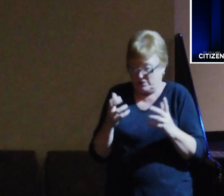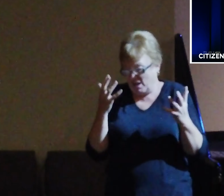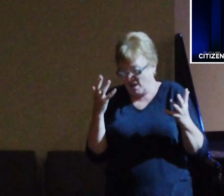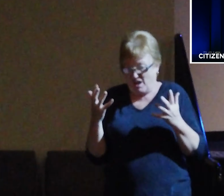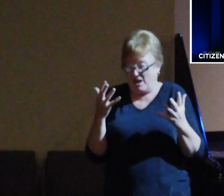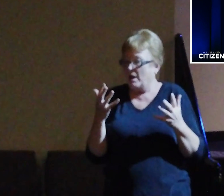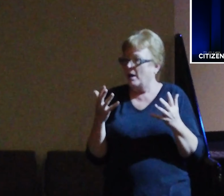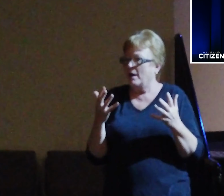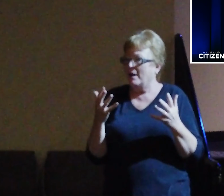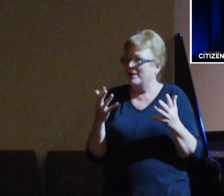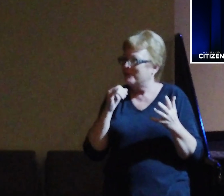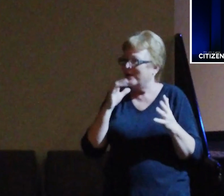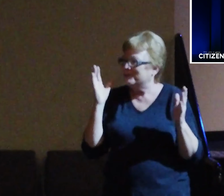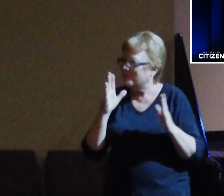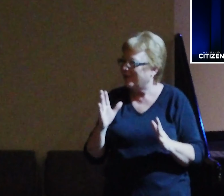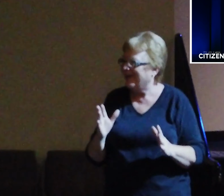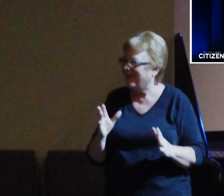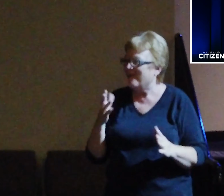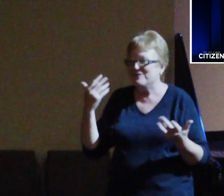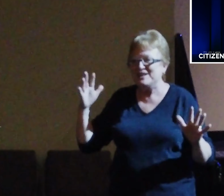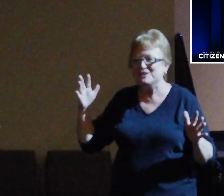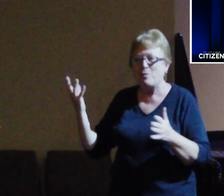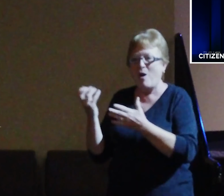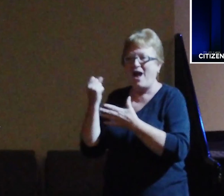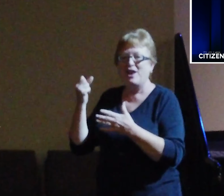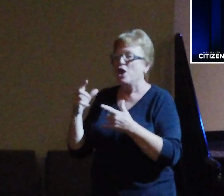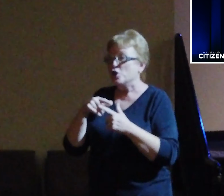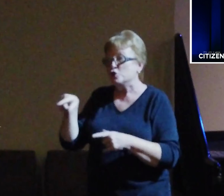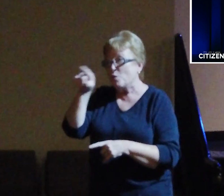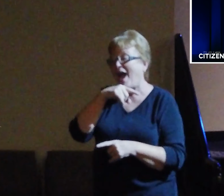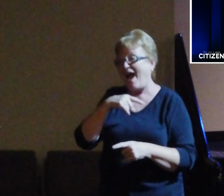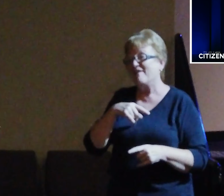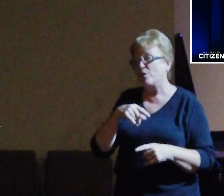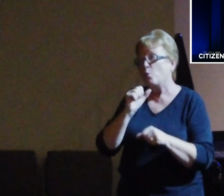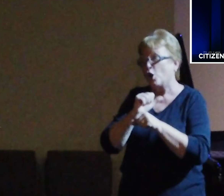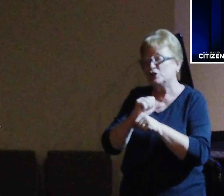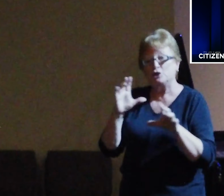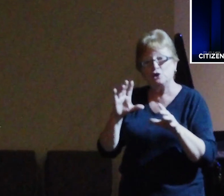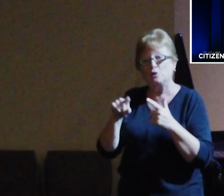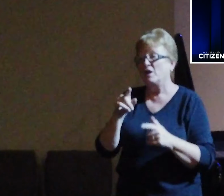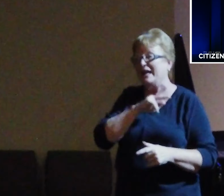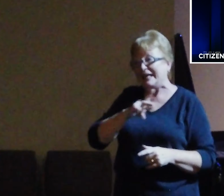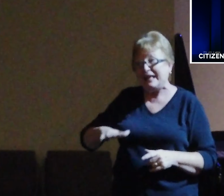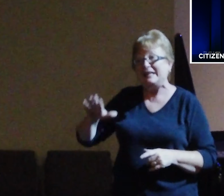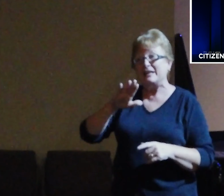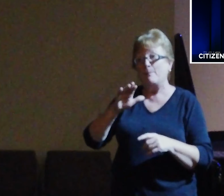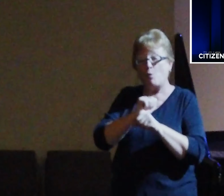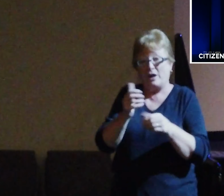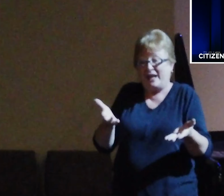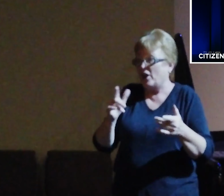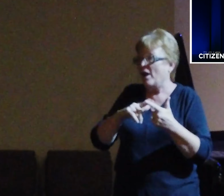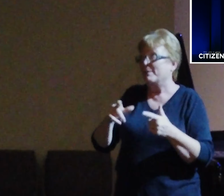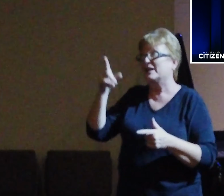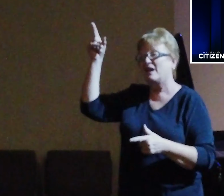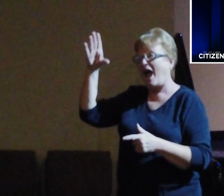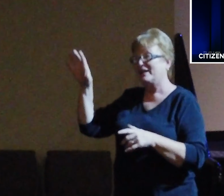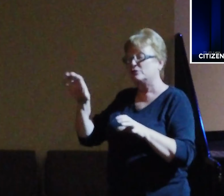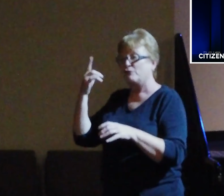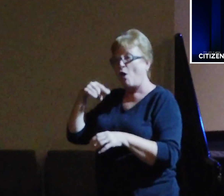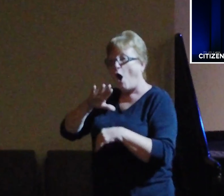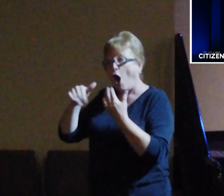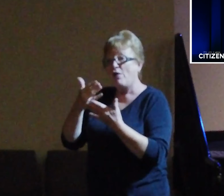purpose, even in suffering. You have kingdom work to do in response to all that God has done for you in sealing